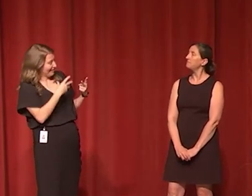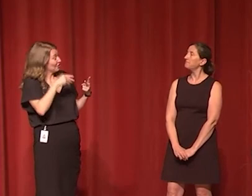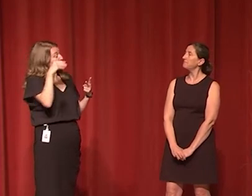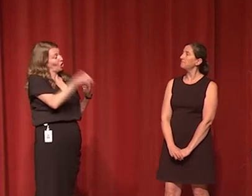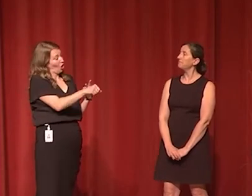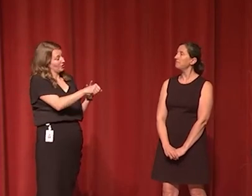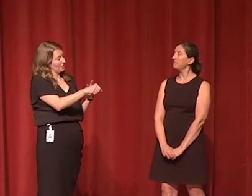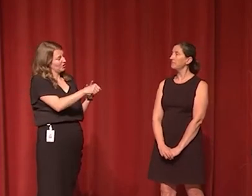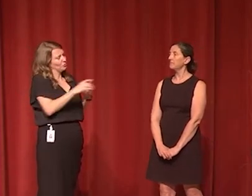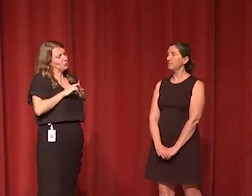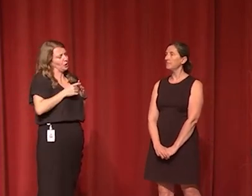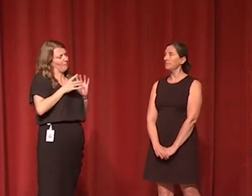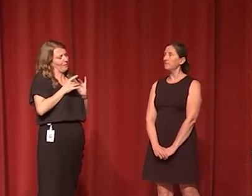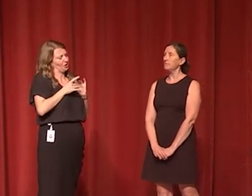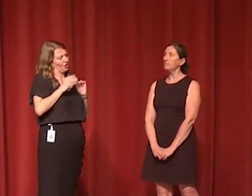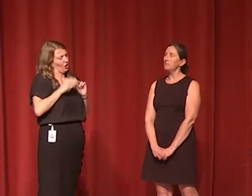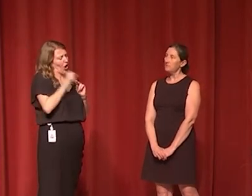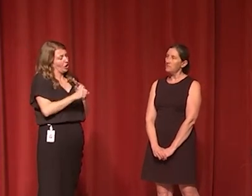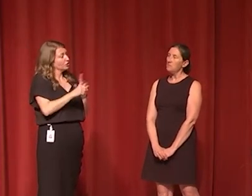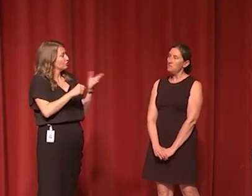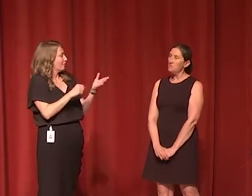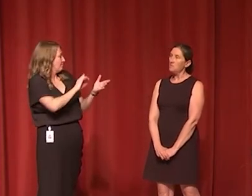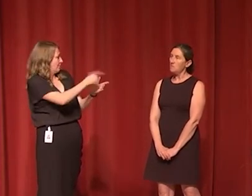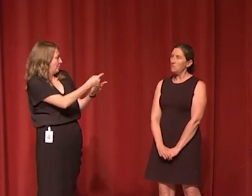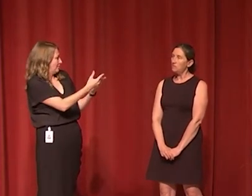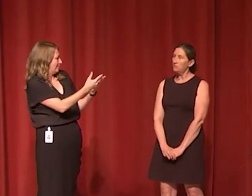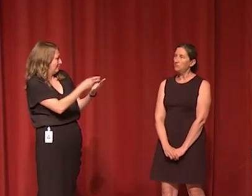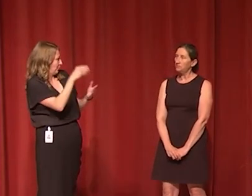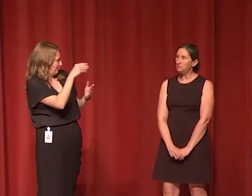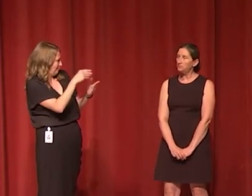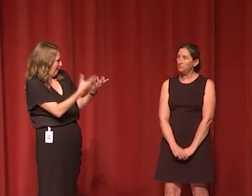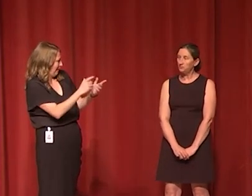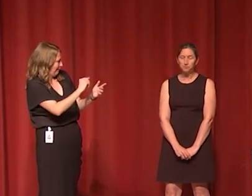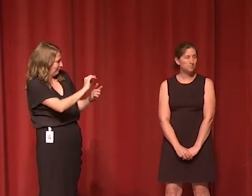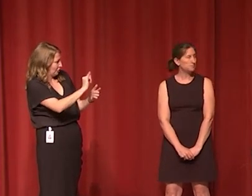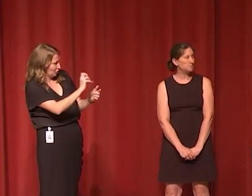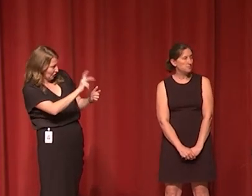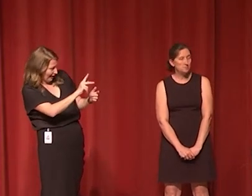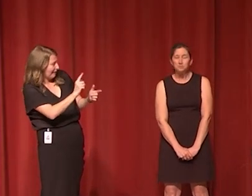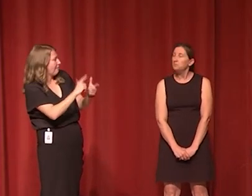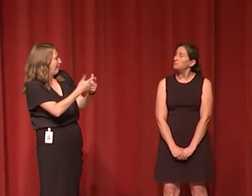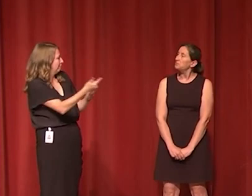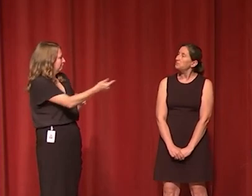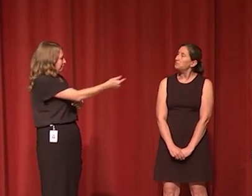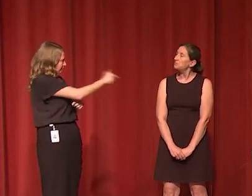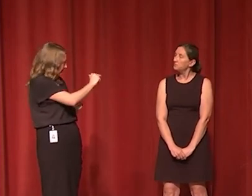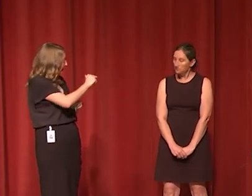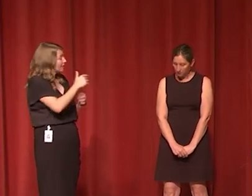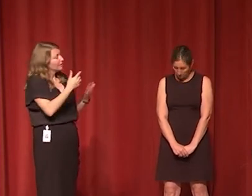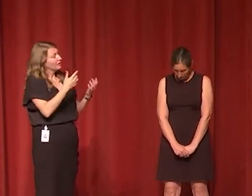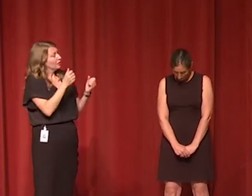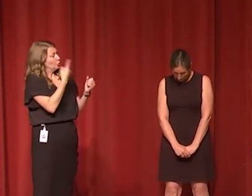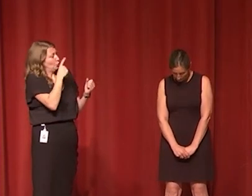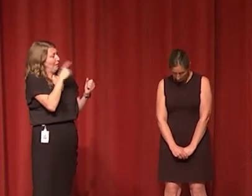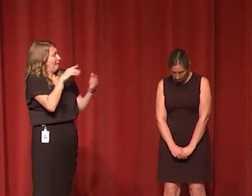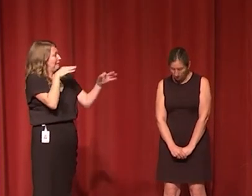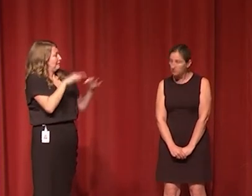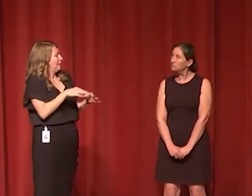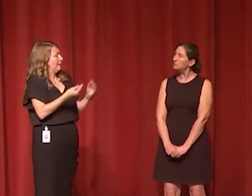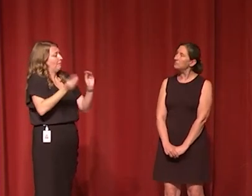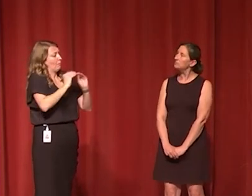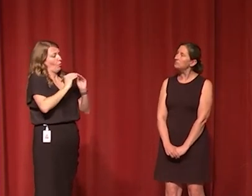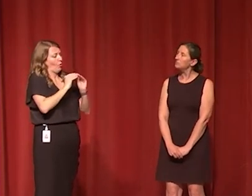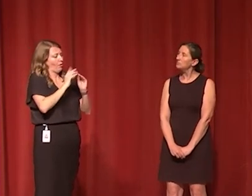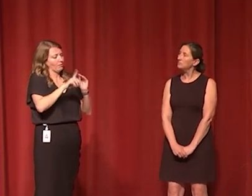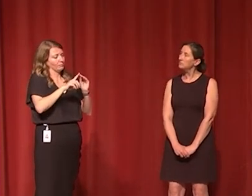So Jack, I'll start with you and open it up to Cindy and Shaniqua as well. Can you tell us a little bit about kind of what we'd anticipate